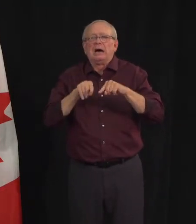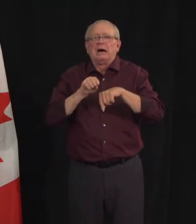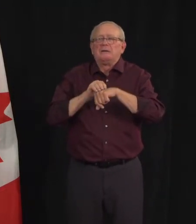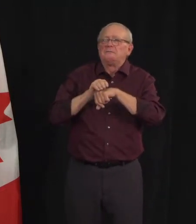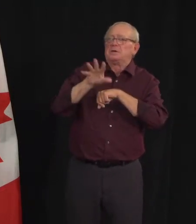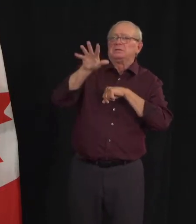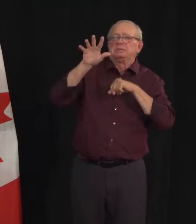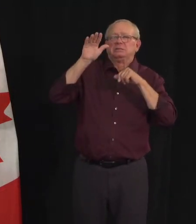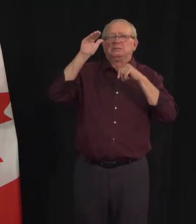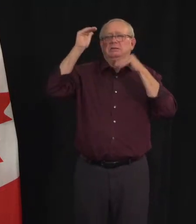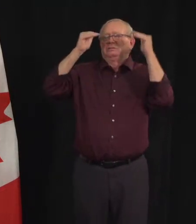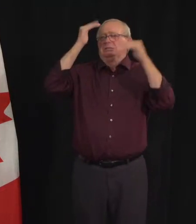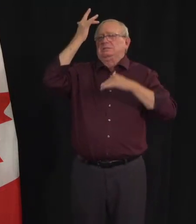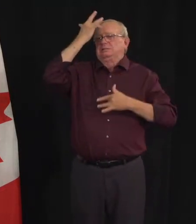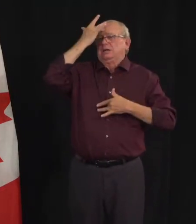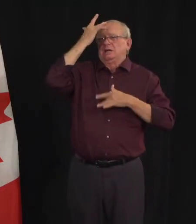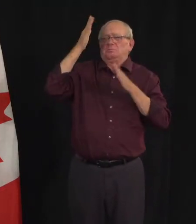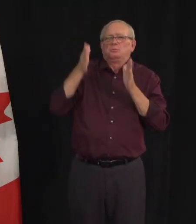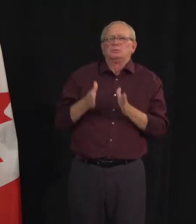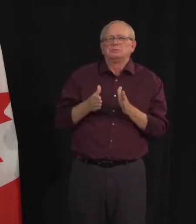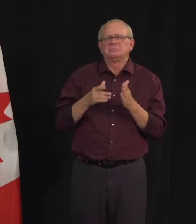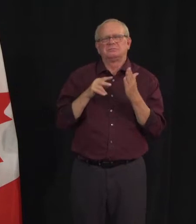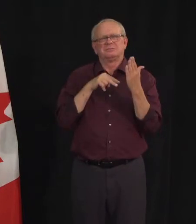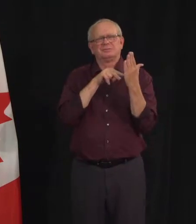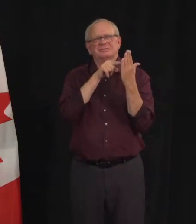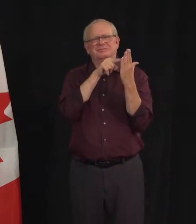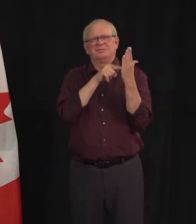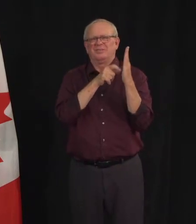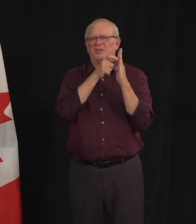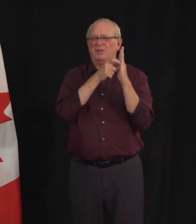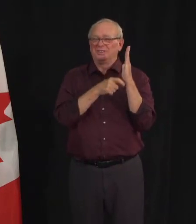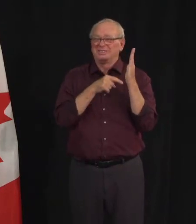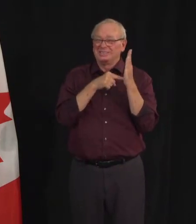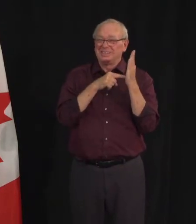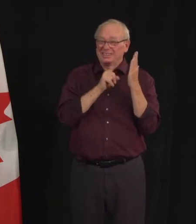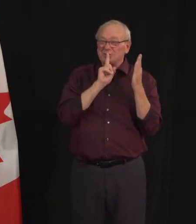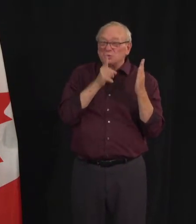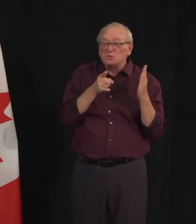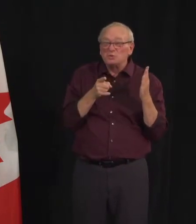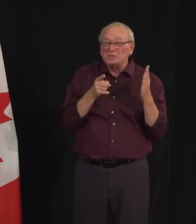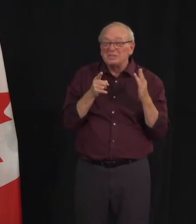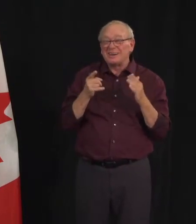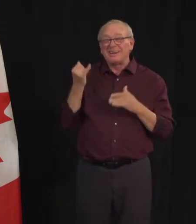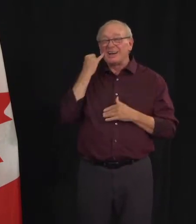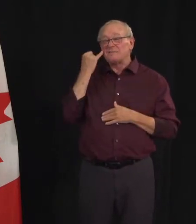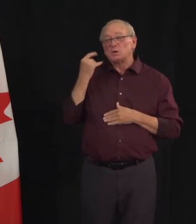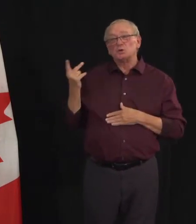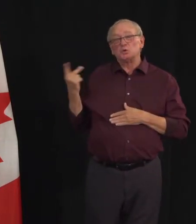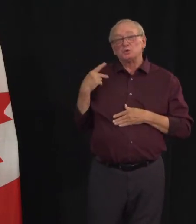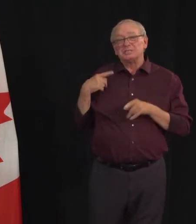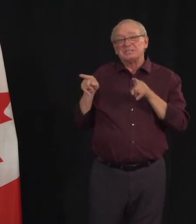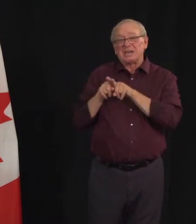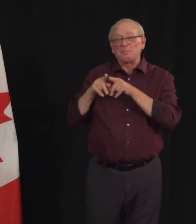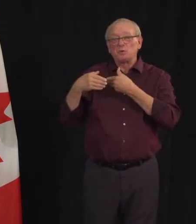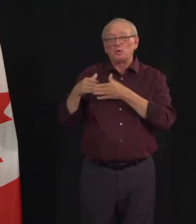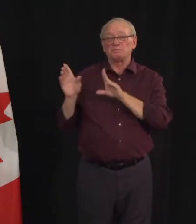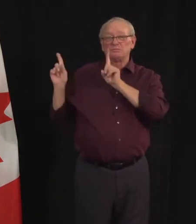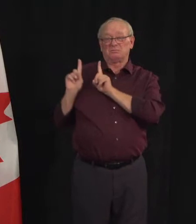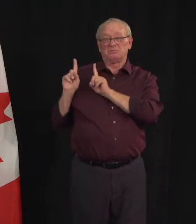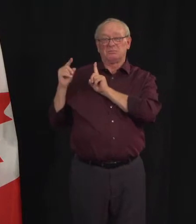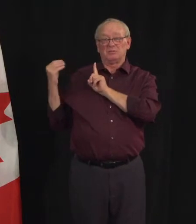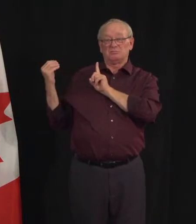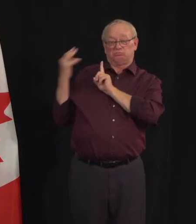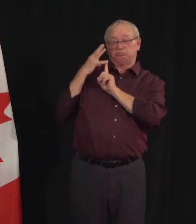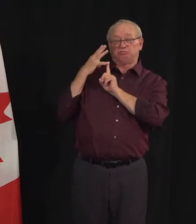person." So I have two questions for you. First, is that true? And second, do you think it's responsible for the government to be sharing